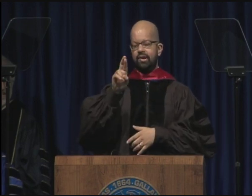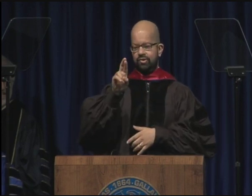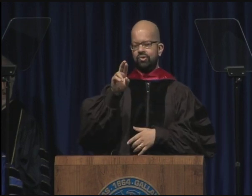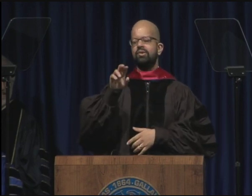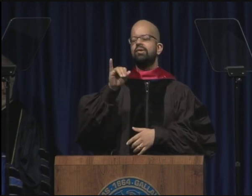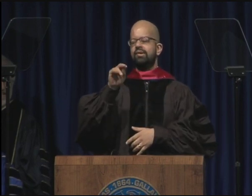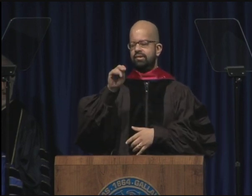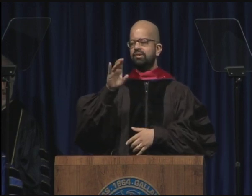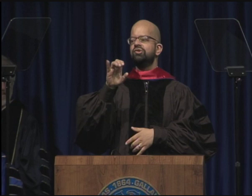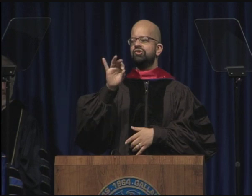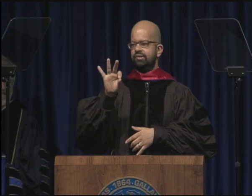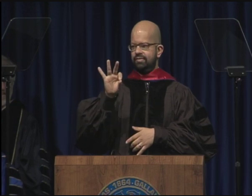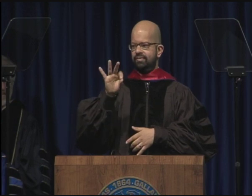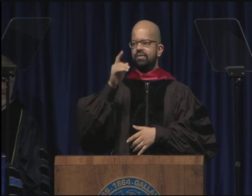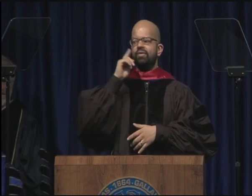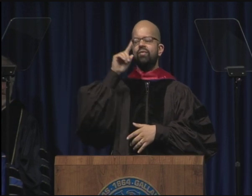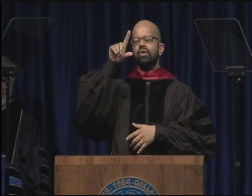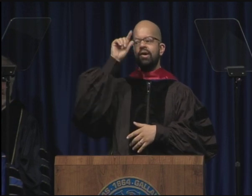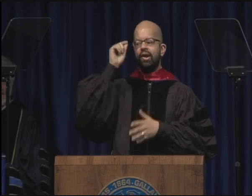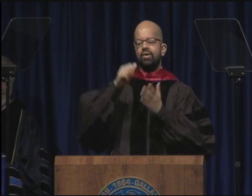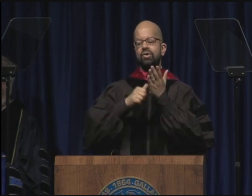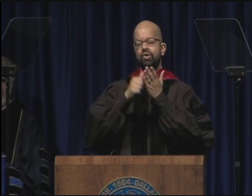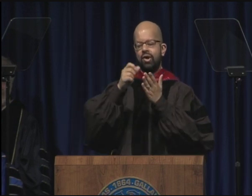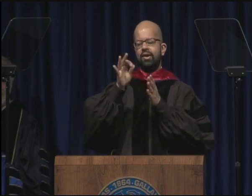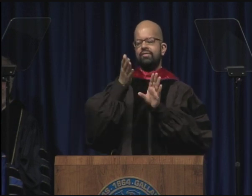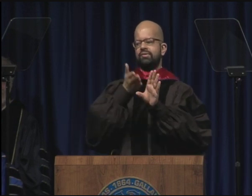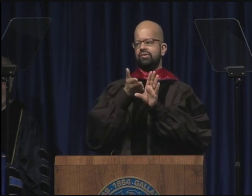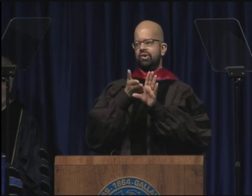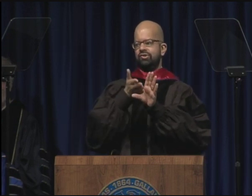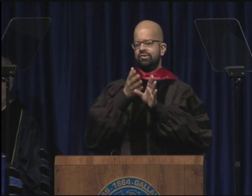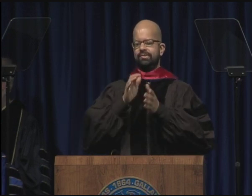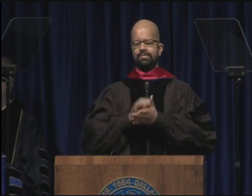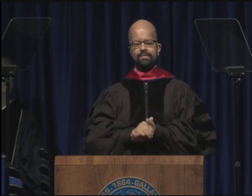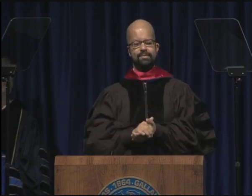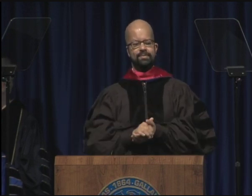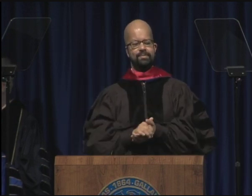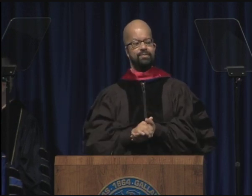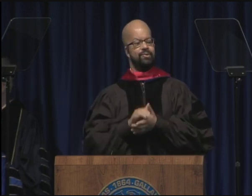She's also served as co-editor-in-chief of the Gallaudet Chronicle of Psychology.